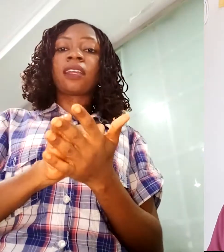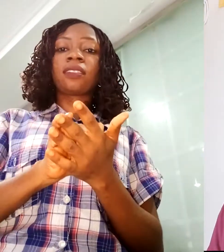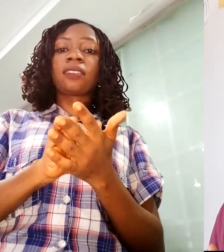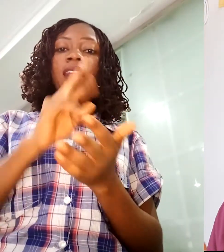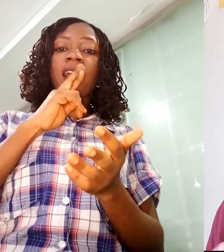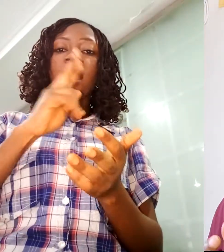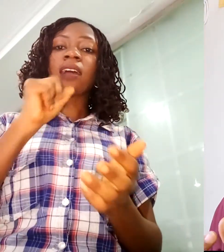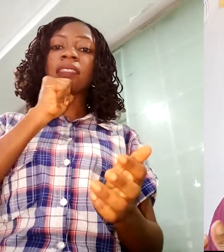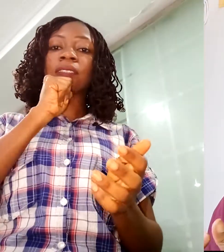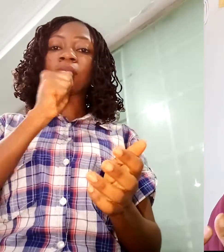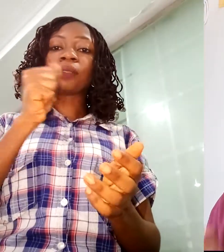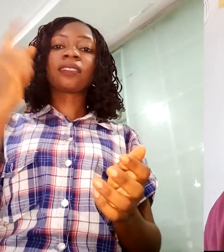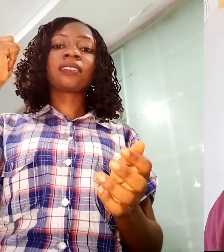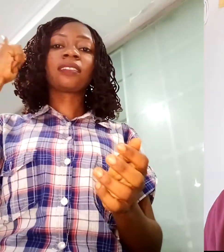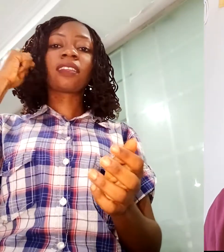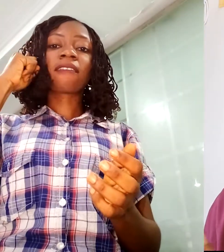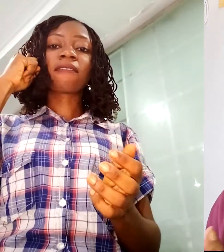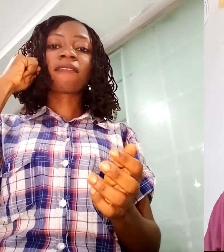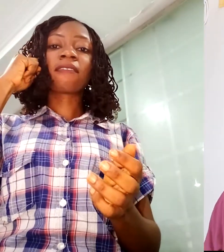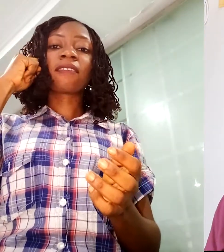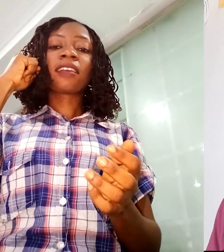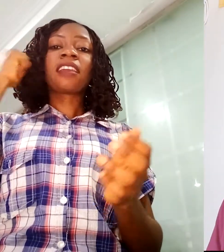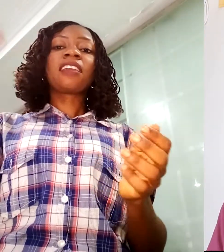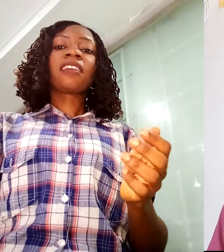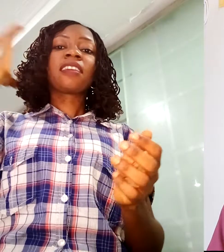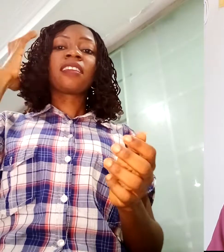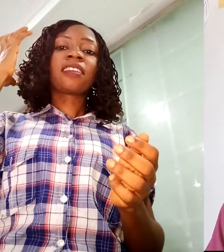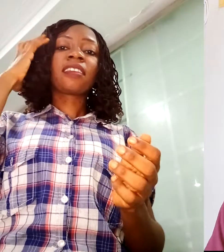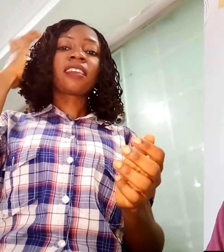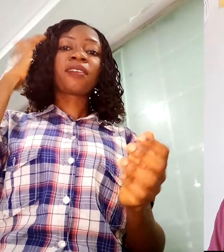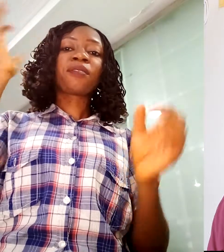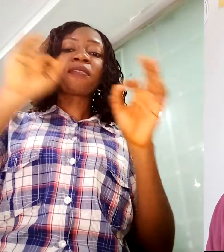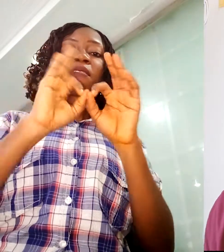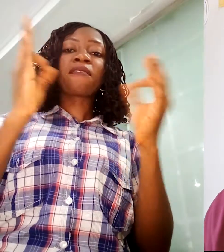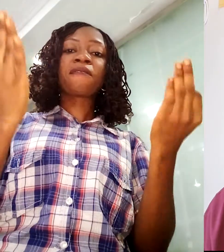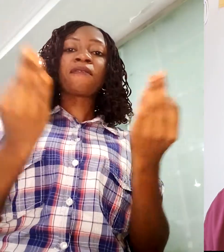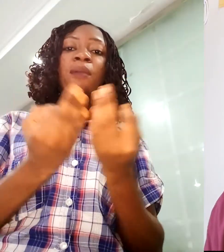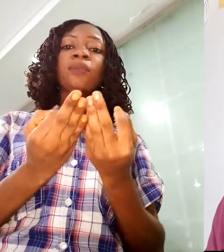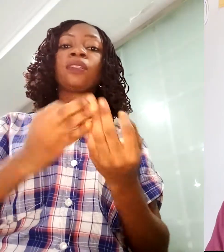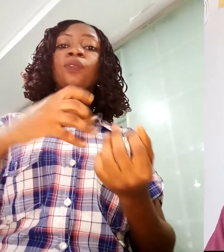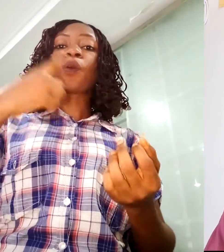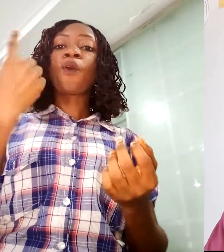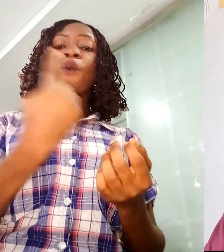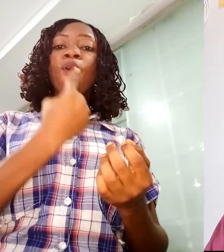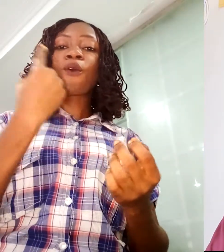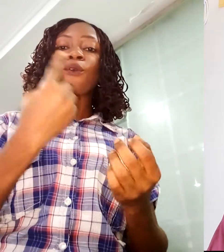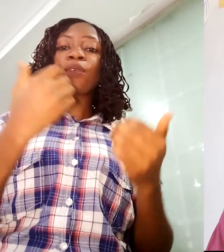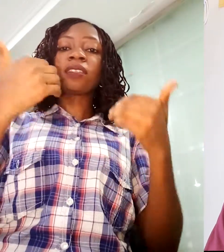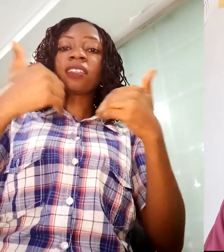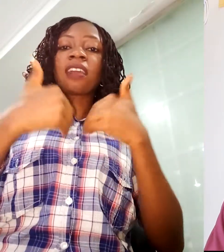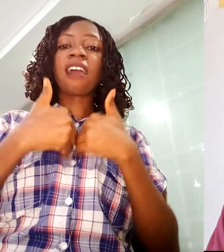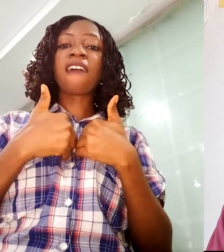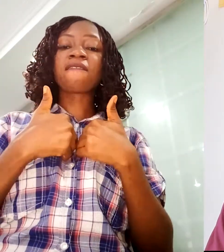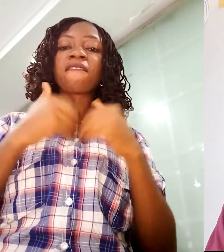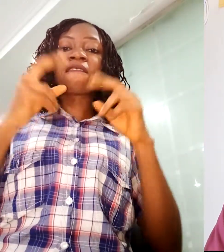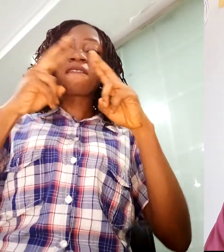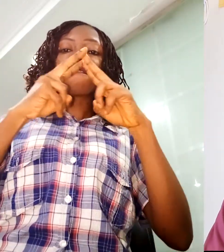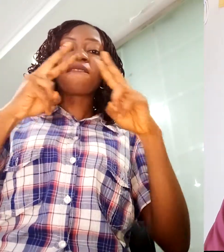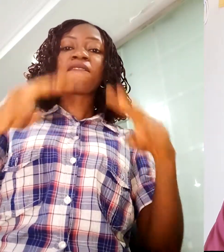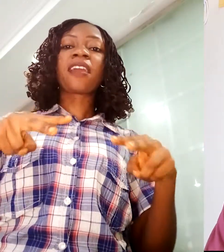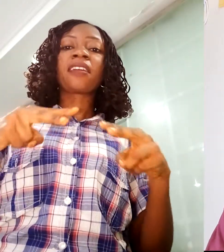families that are not deaf, hearing families usually